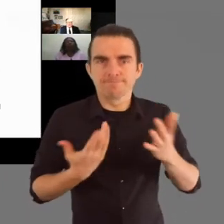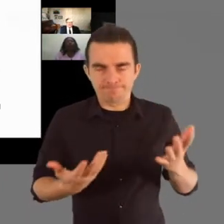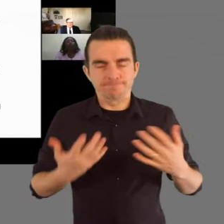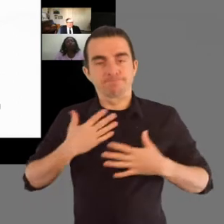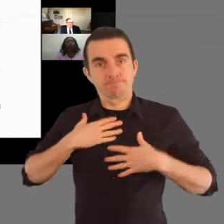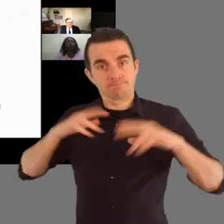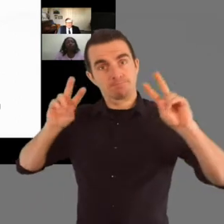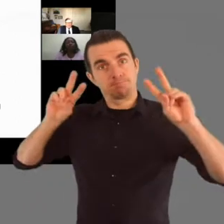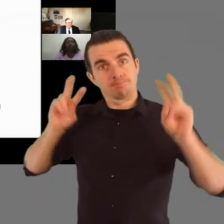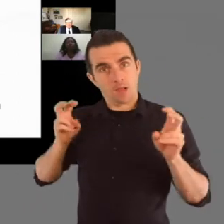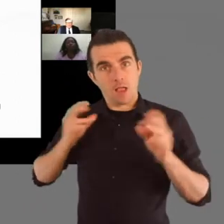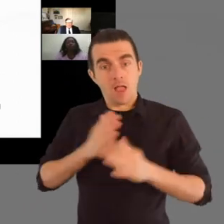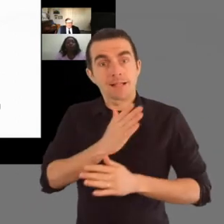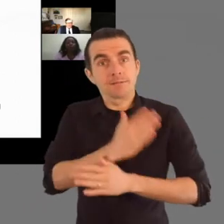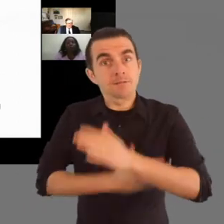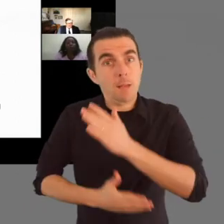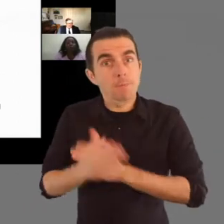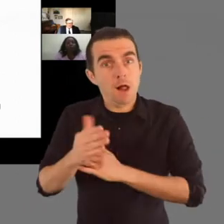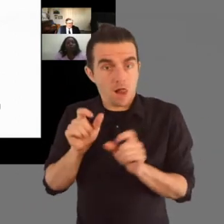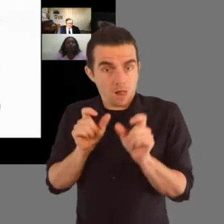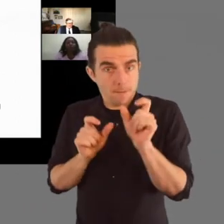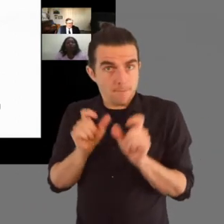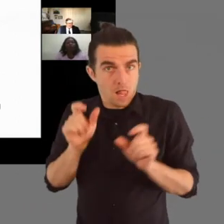why we choose to use disabled people.